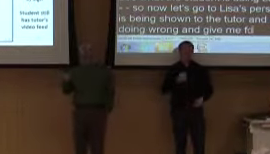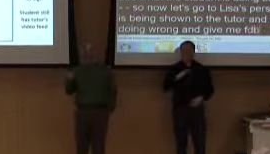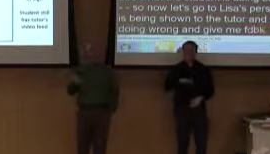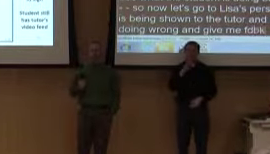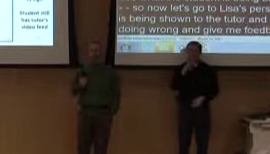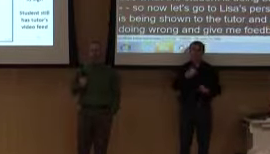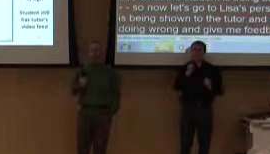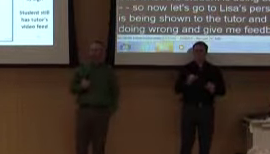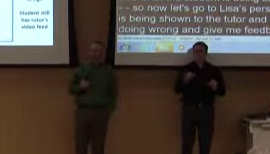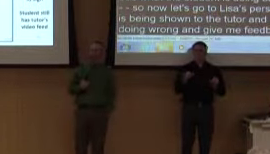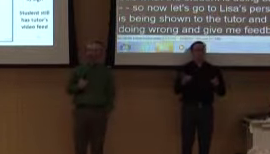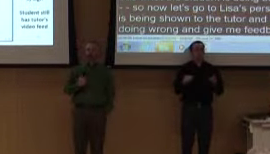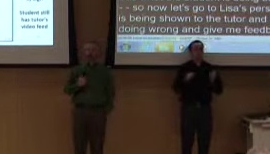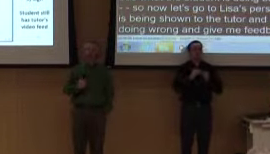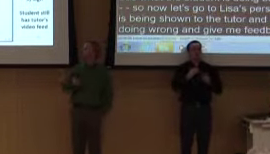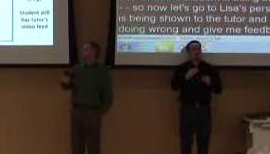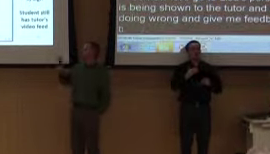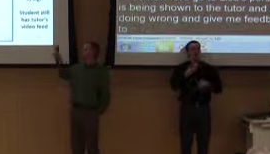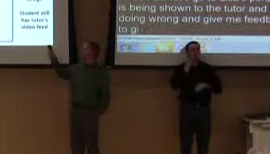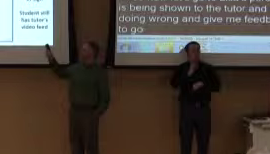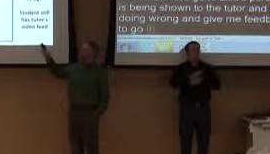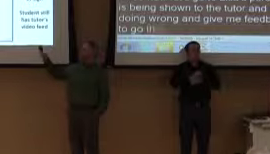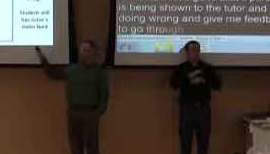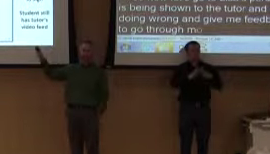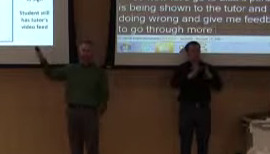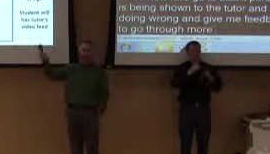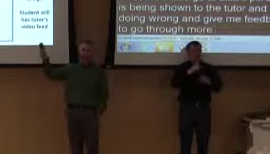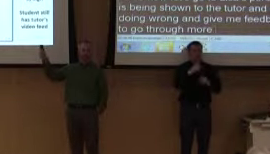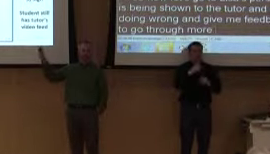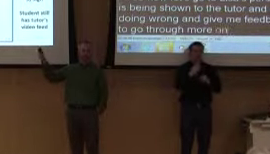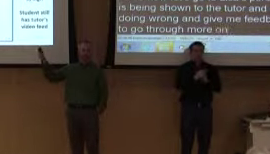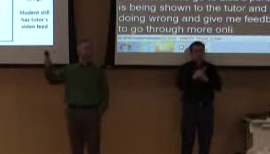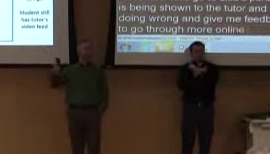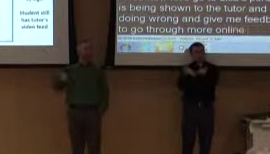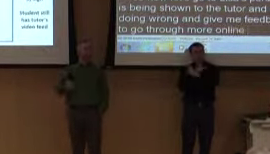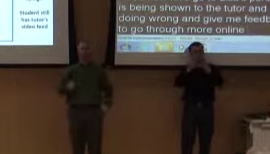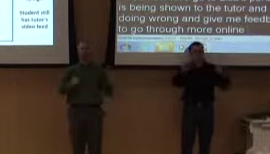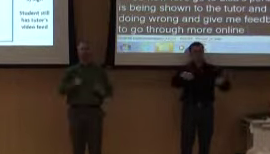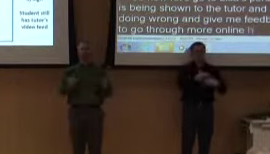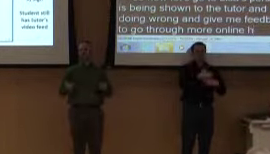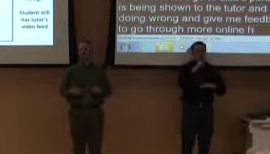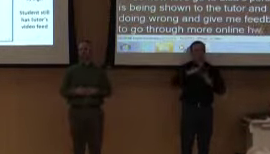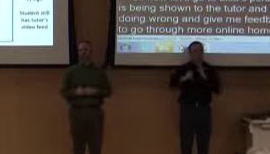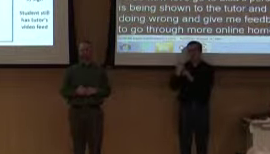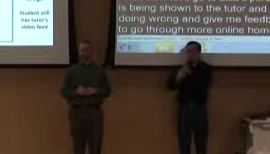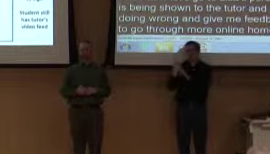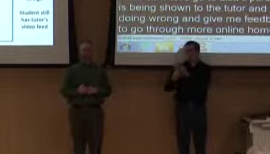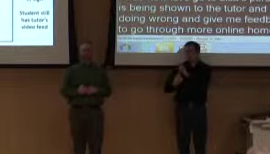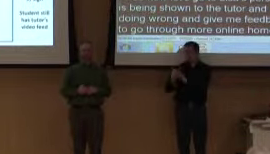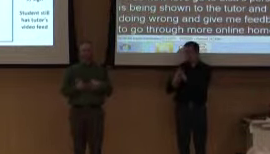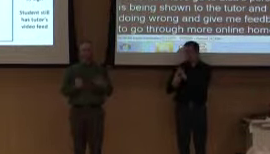to go through more online homework problems with students using this feature in Google Hangouts than I could in a face-to-face